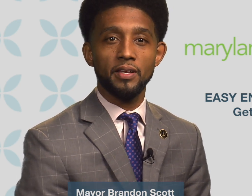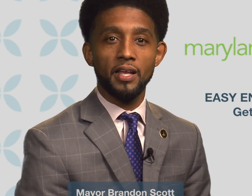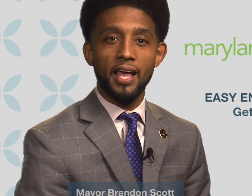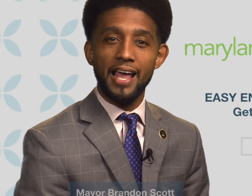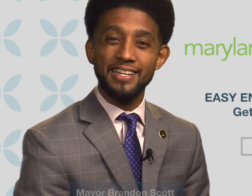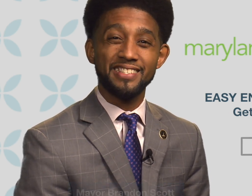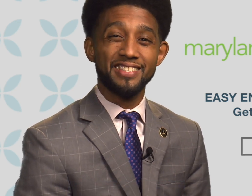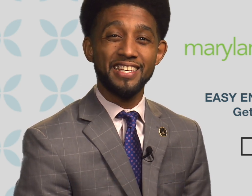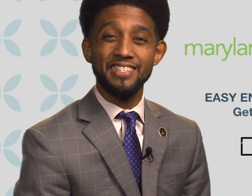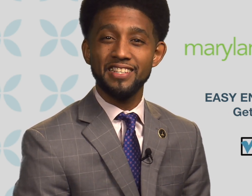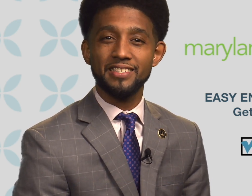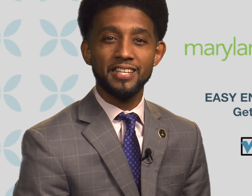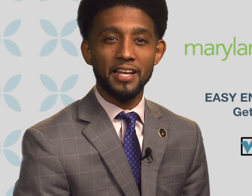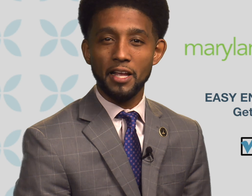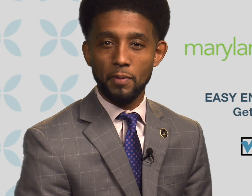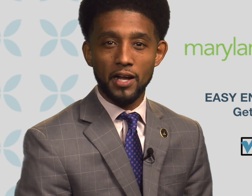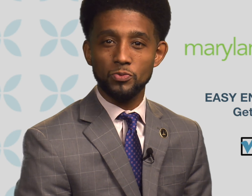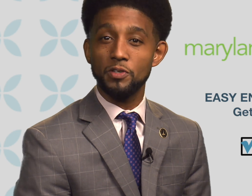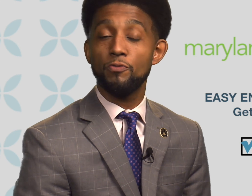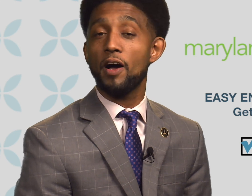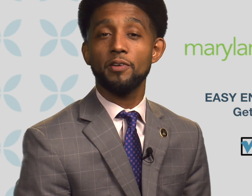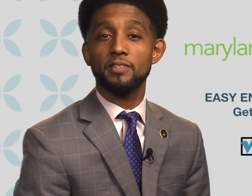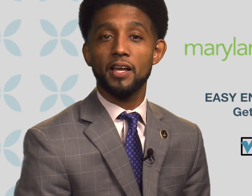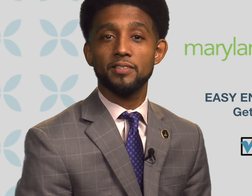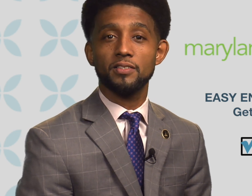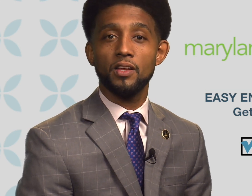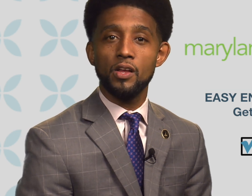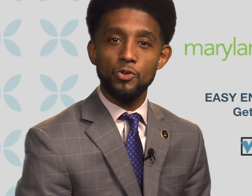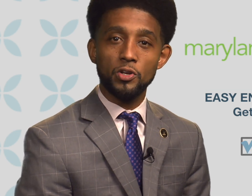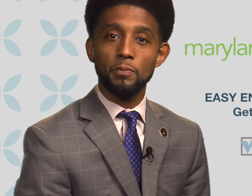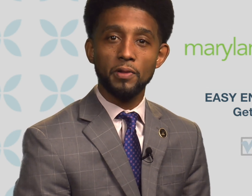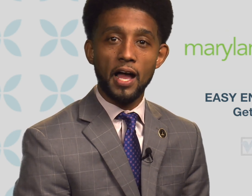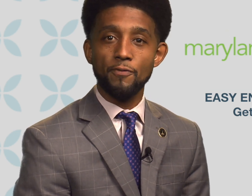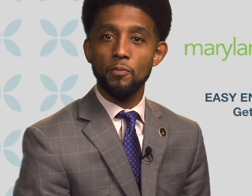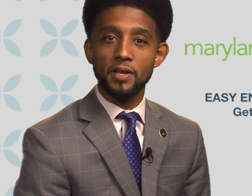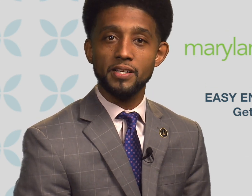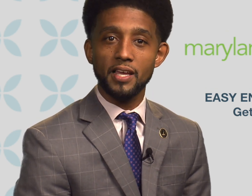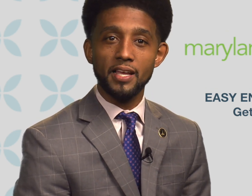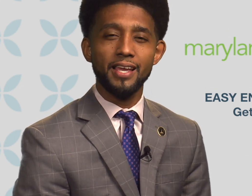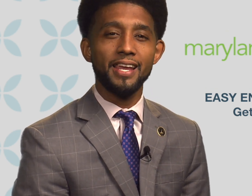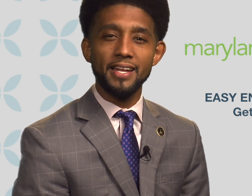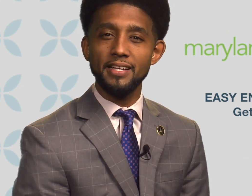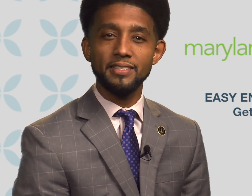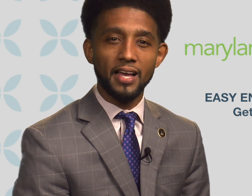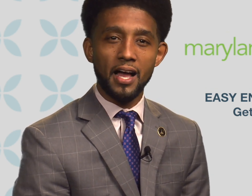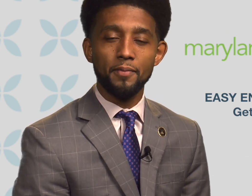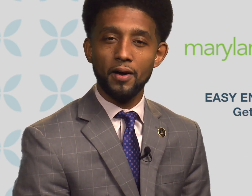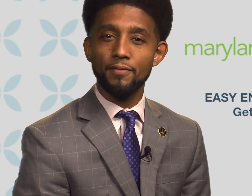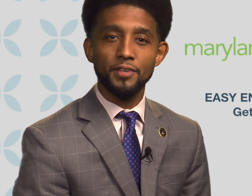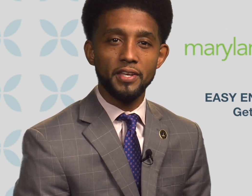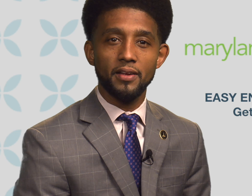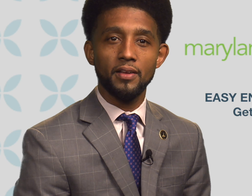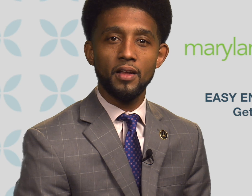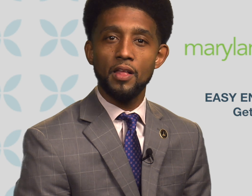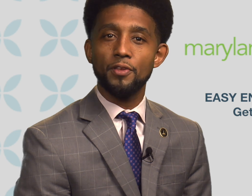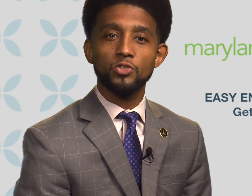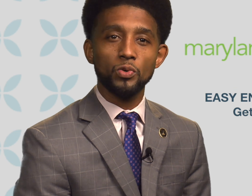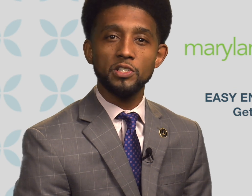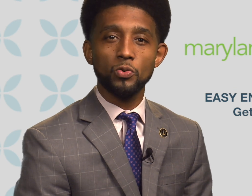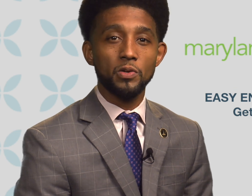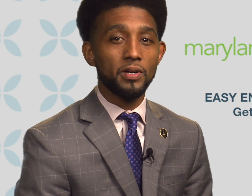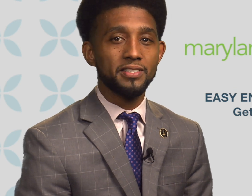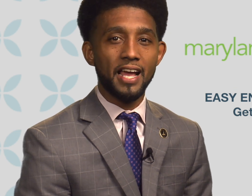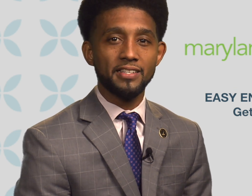the year. And it's as easy as checking a box when you file your taxes. You can apply for Medicaid any time of the year.